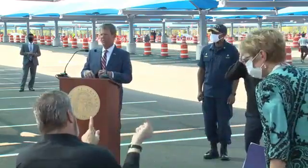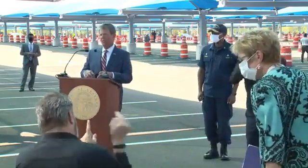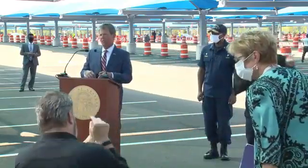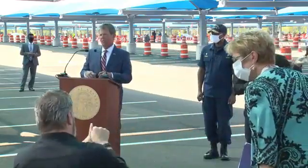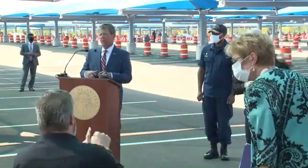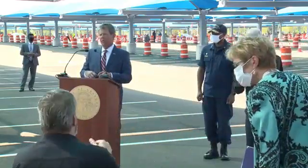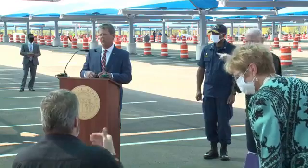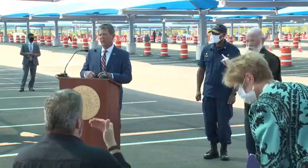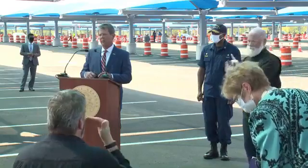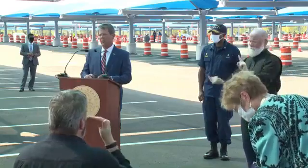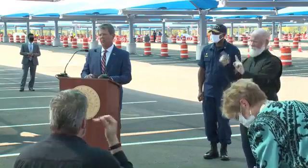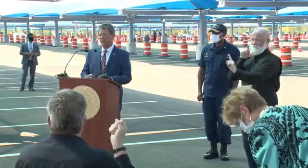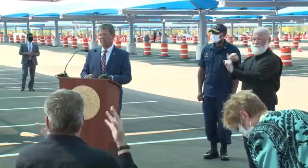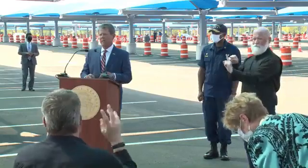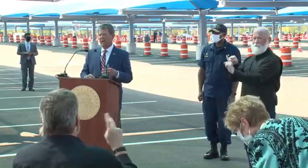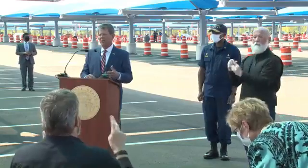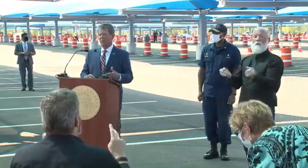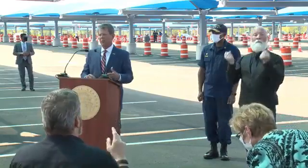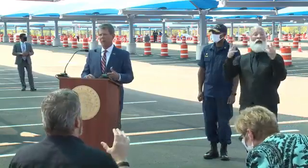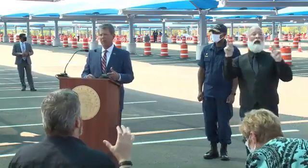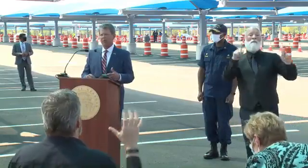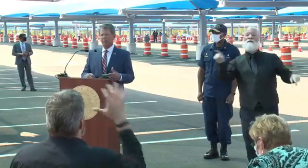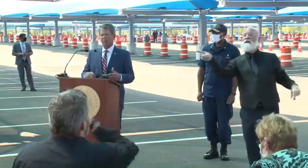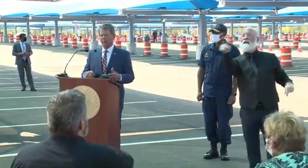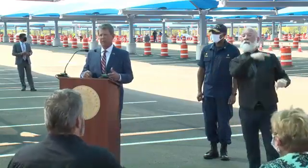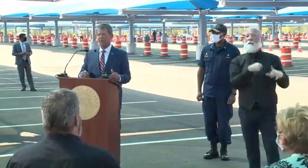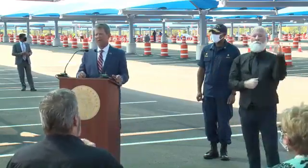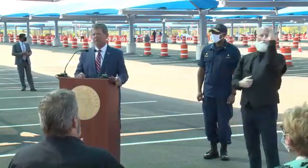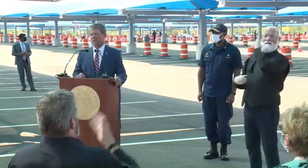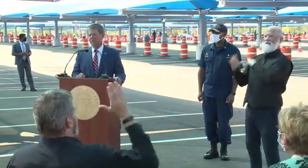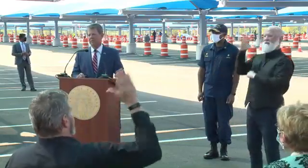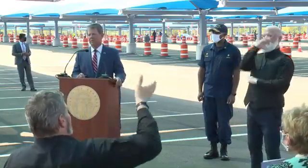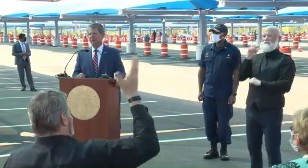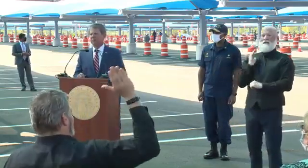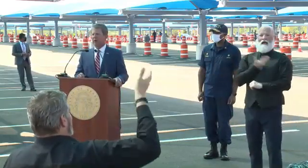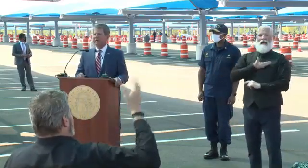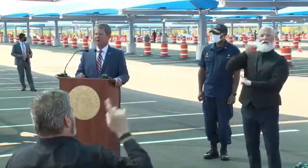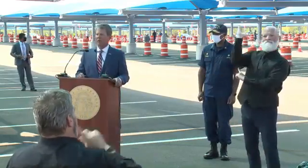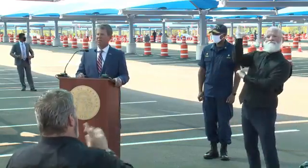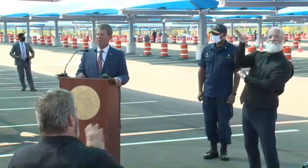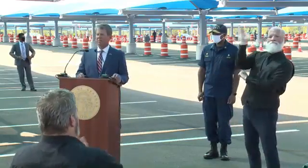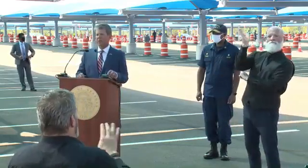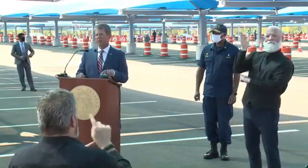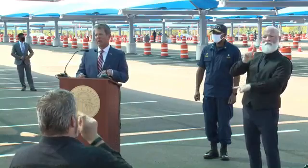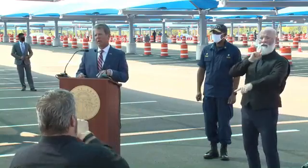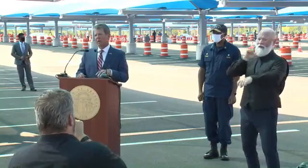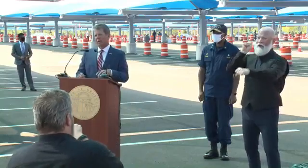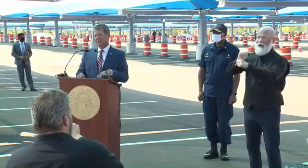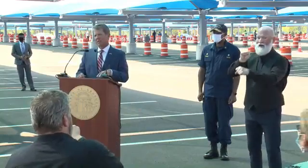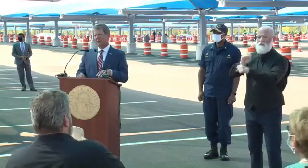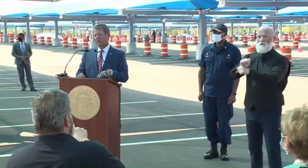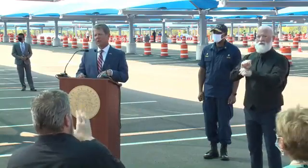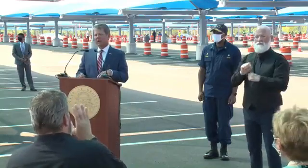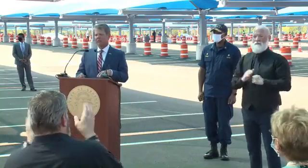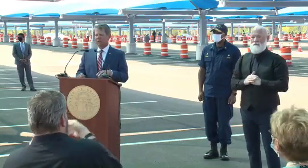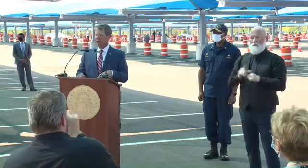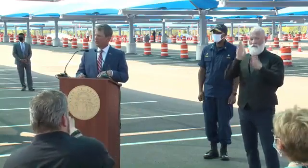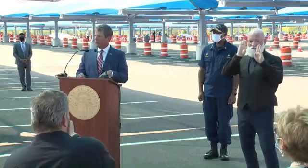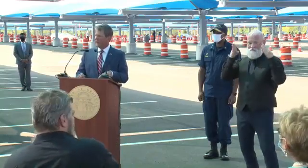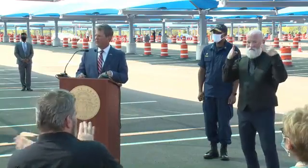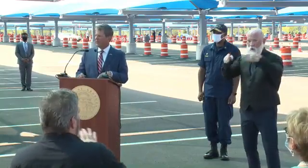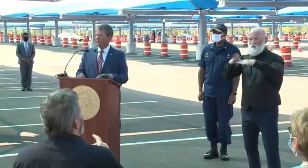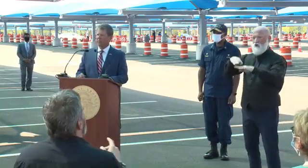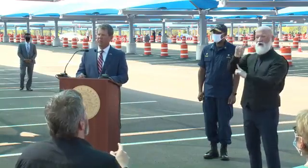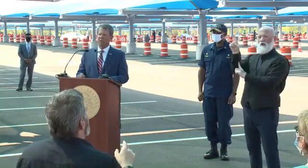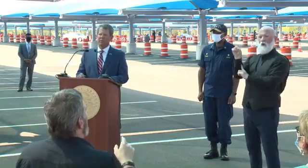it's, people miss the actual remarks from a press conference and just talk about the questions. But I said in there, we have, on a